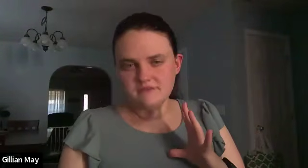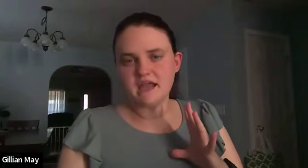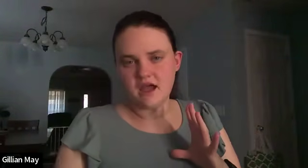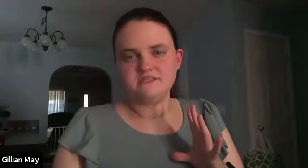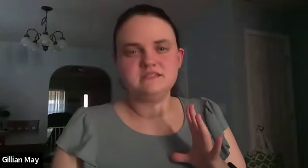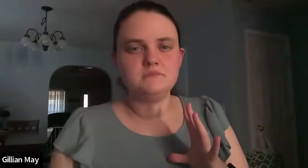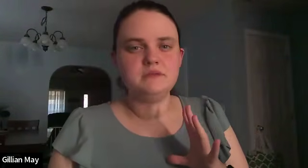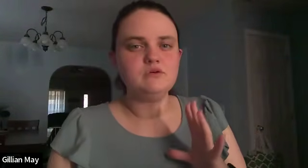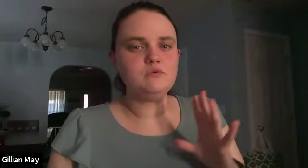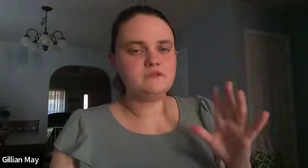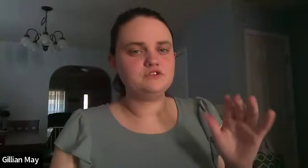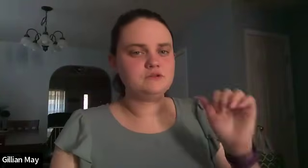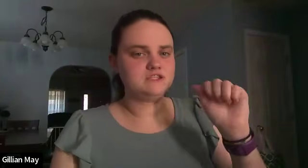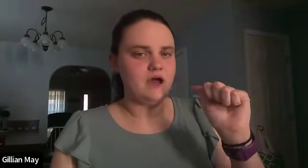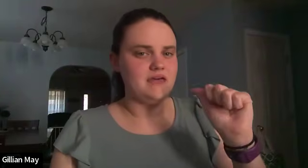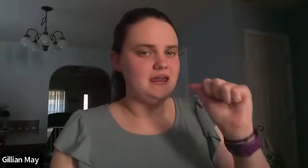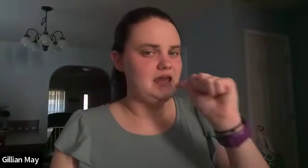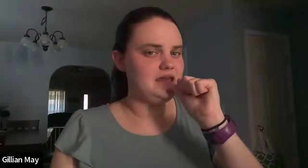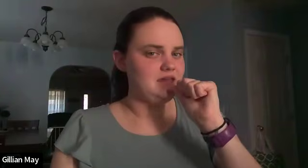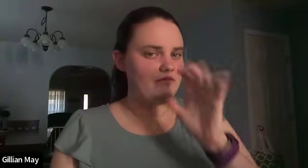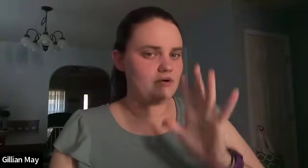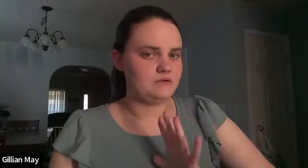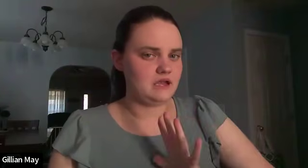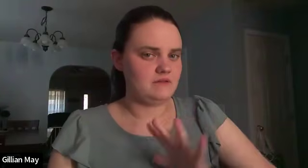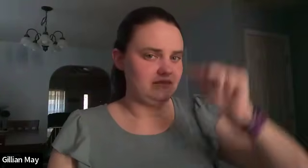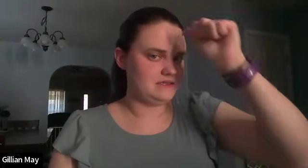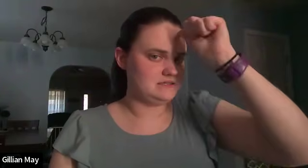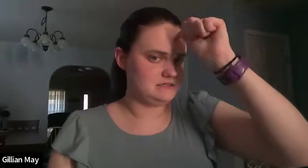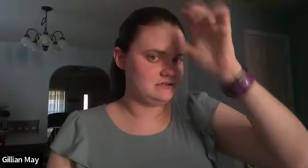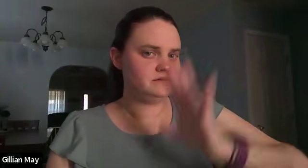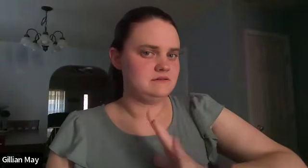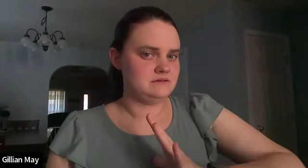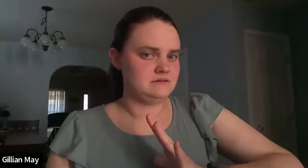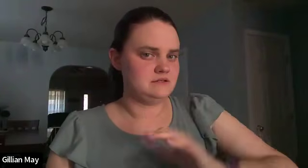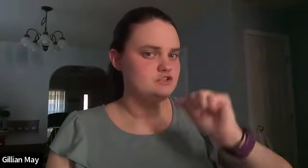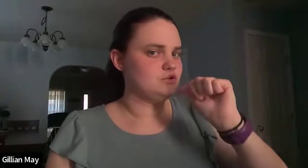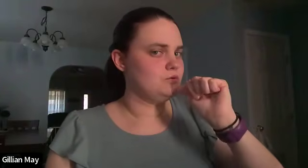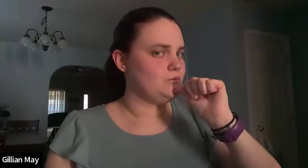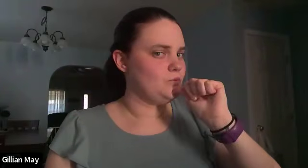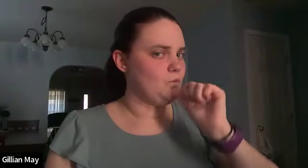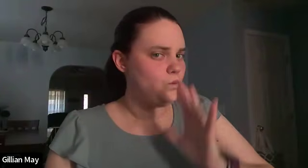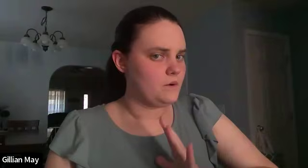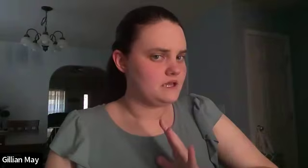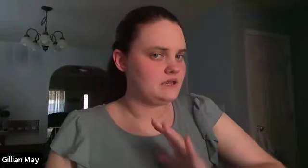Sometimes I have seen some people, what they'll do is they'll have that A and they'll go down like this. So